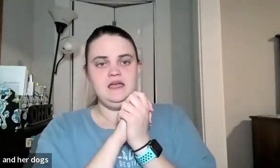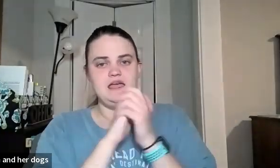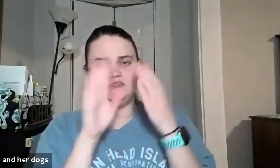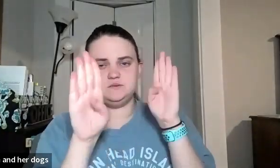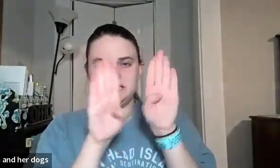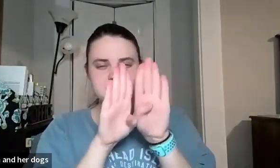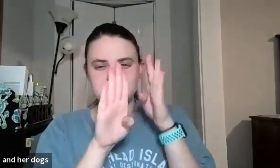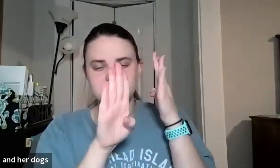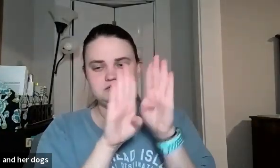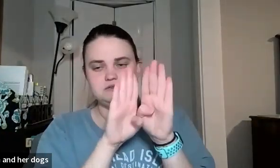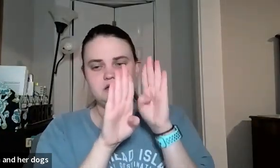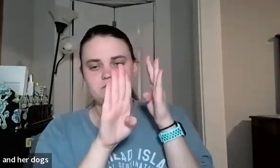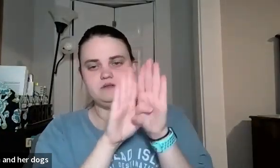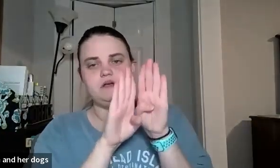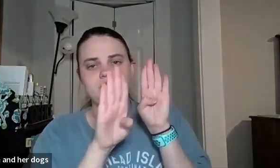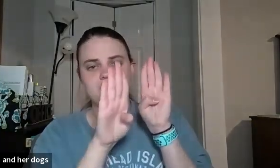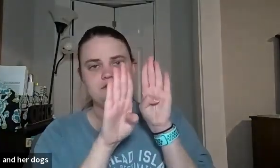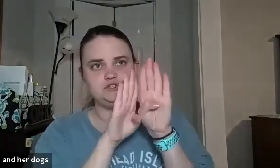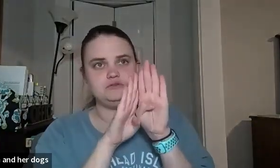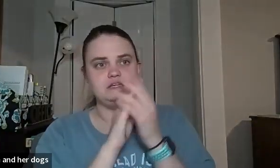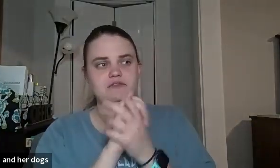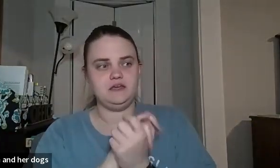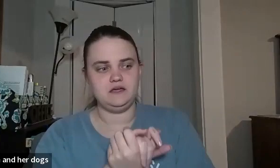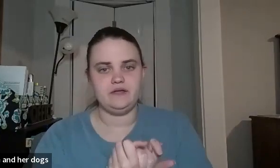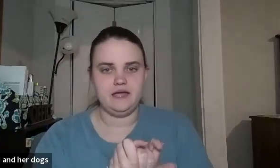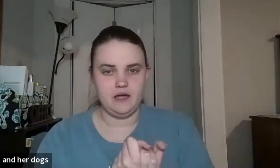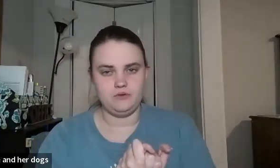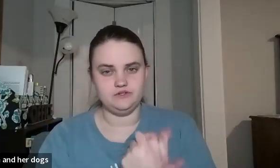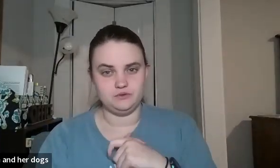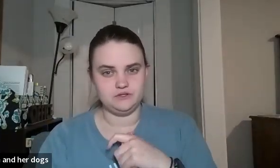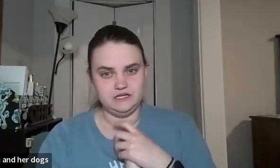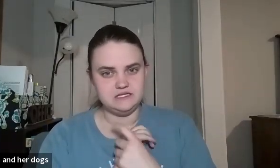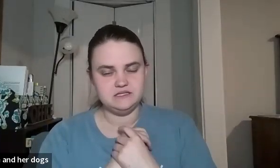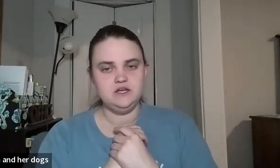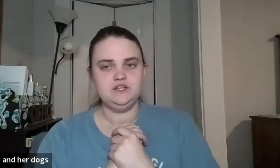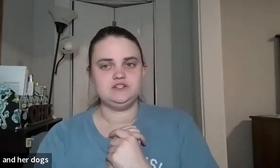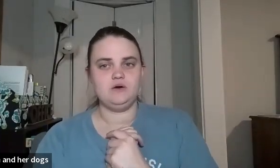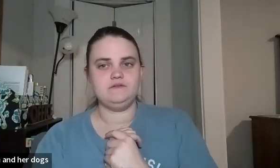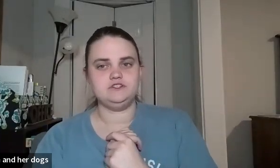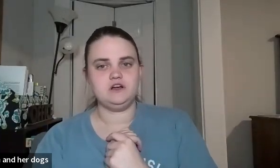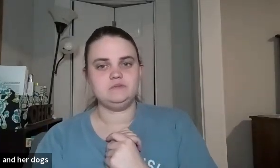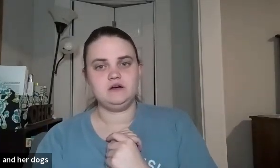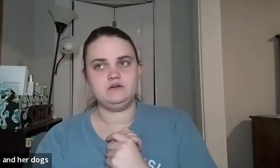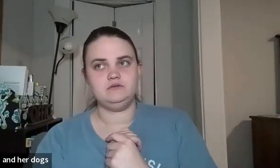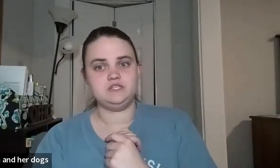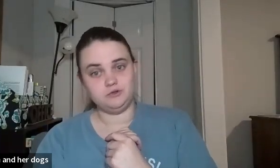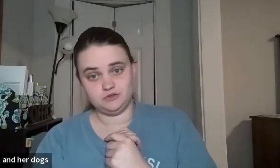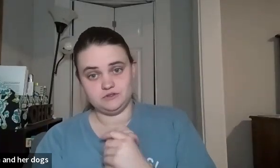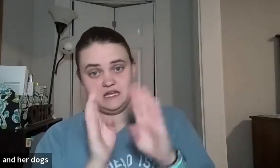And this one I tend to really recommend visually thinking like how the door is. So if you're talking about double doors that